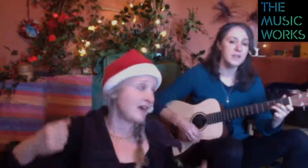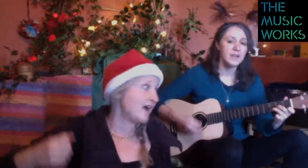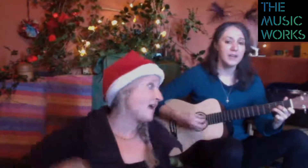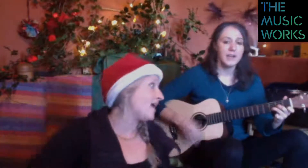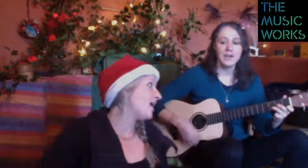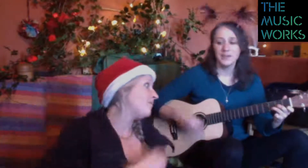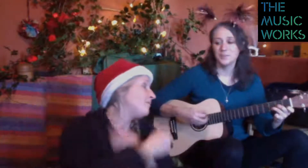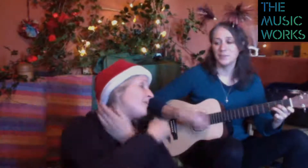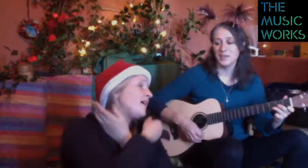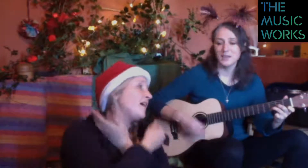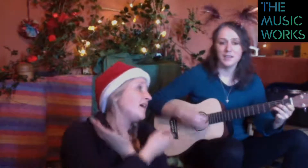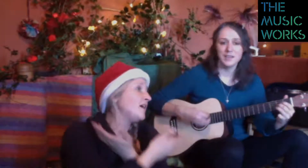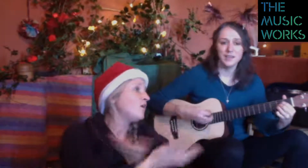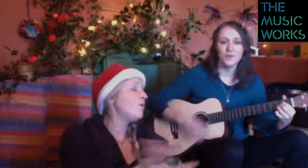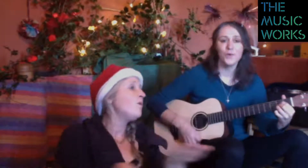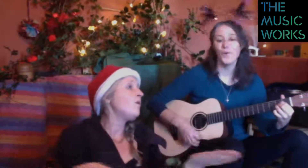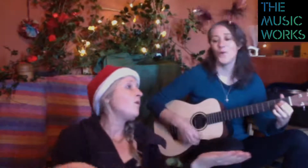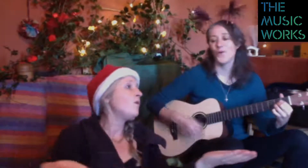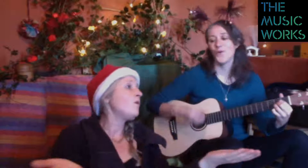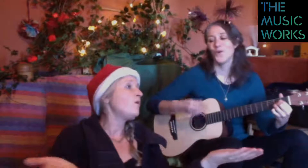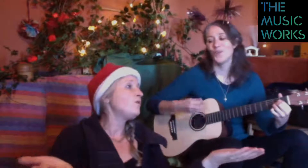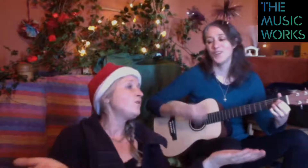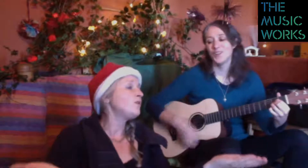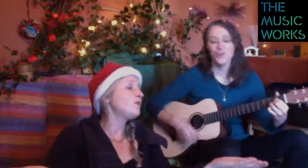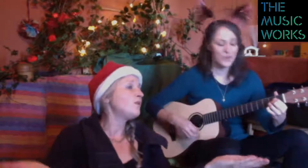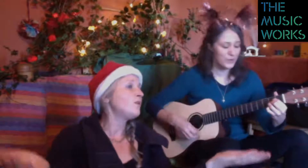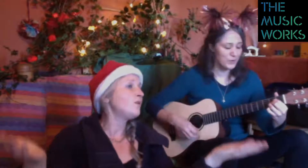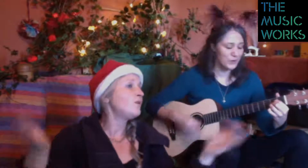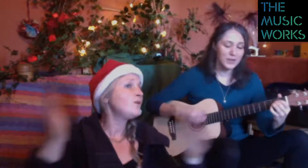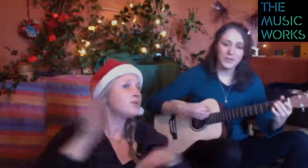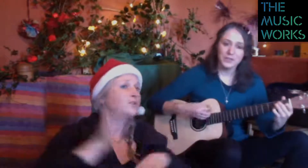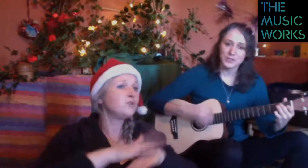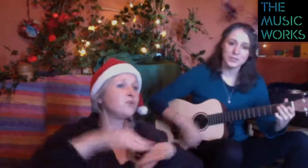bright, and may all your